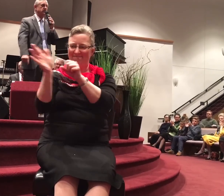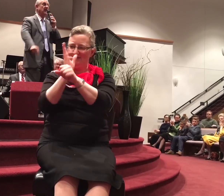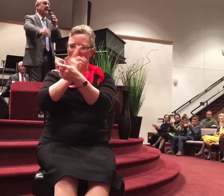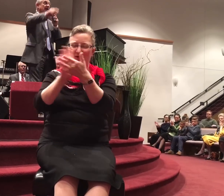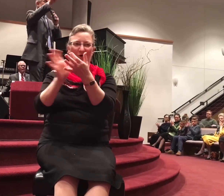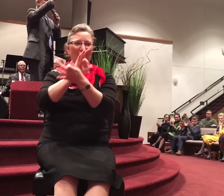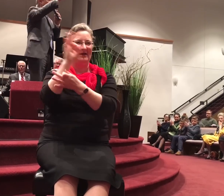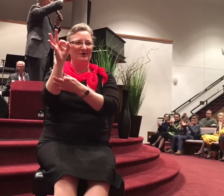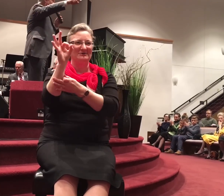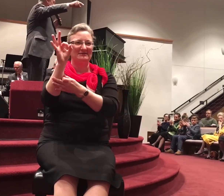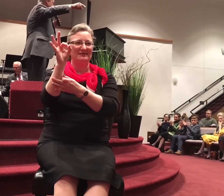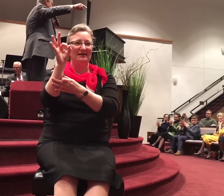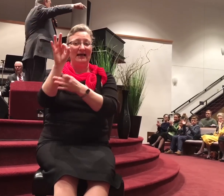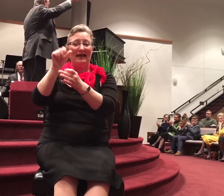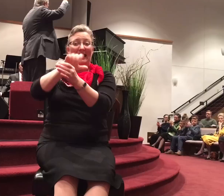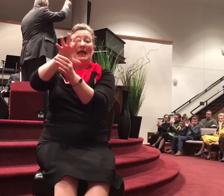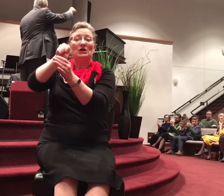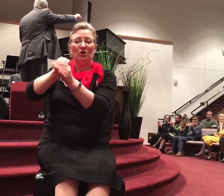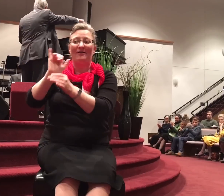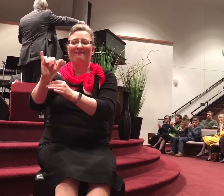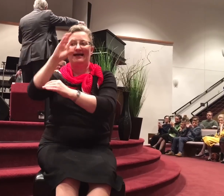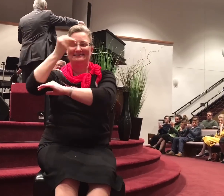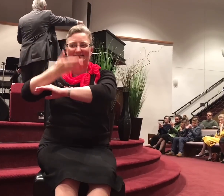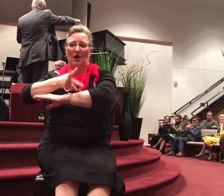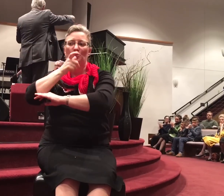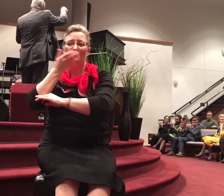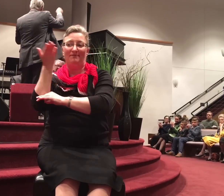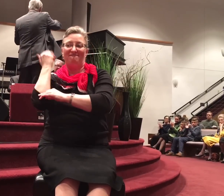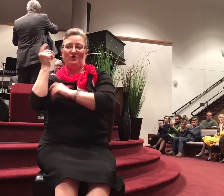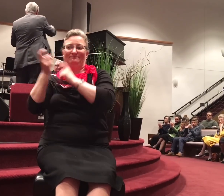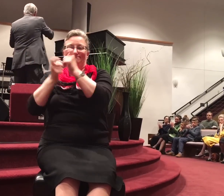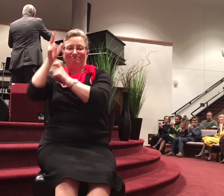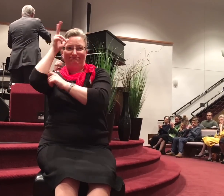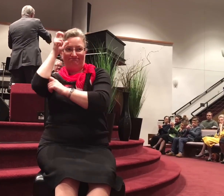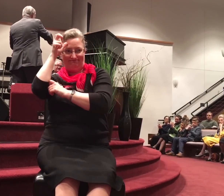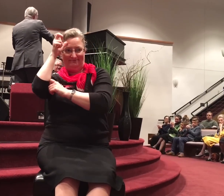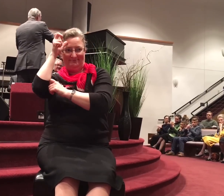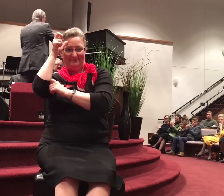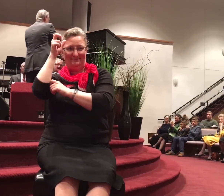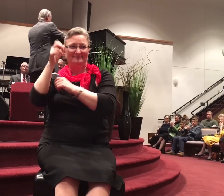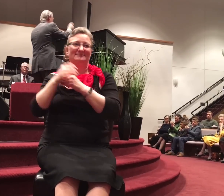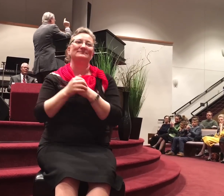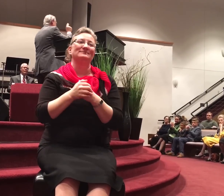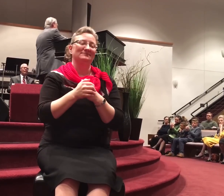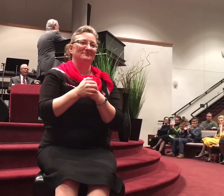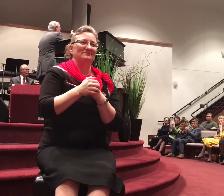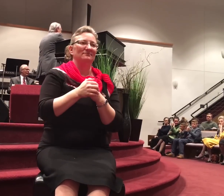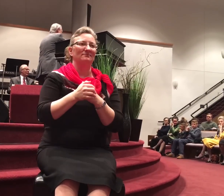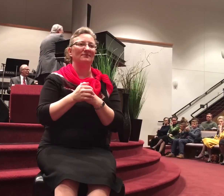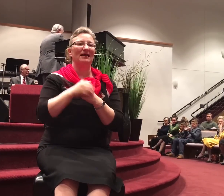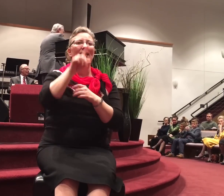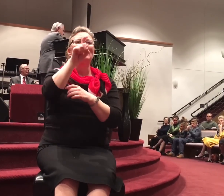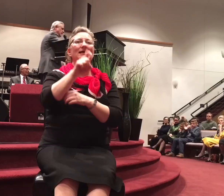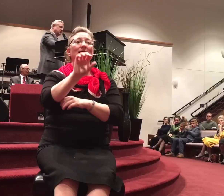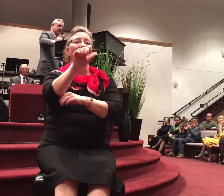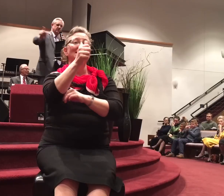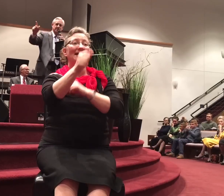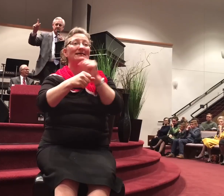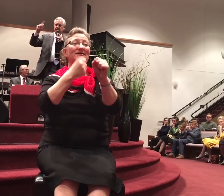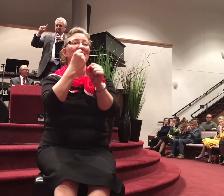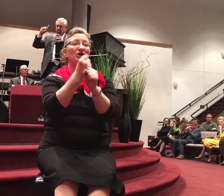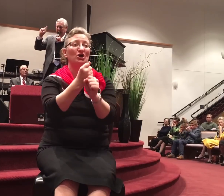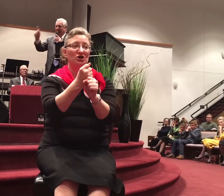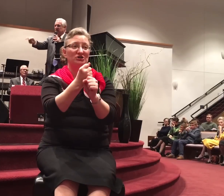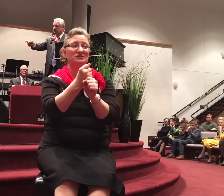Holy Ghost, including the son that he got prayed for. It took 10 years, but